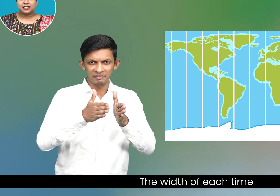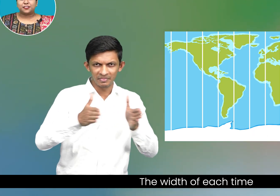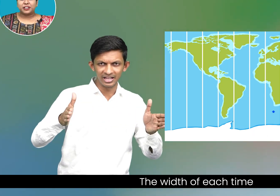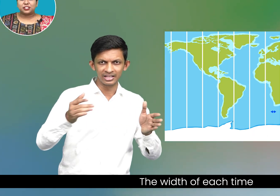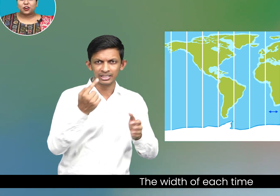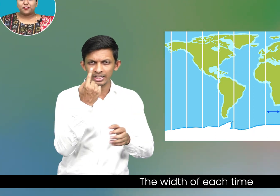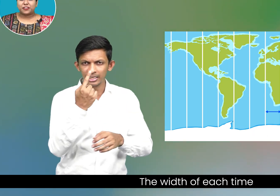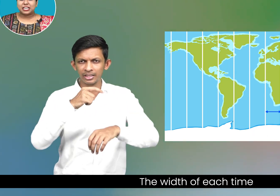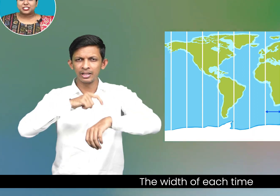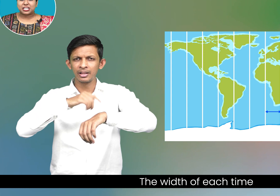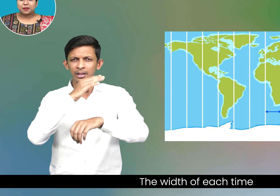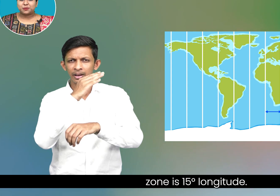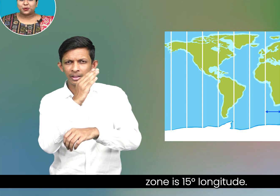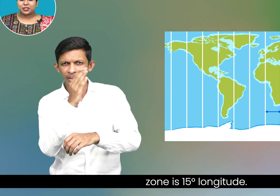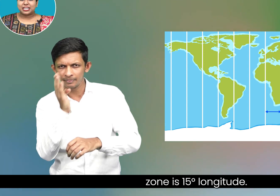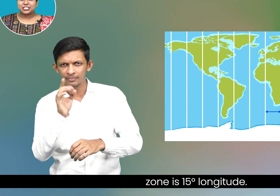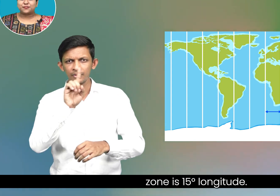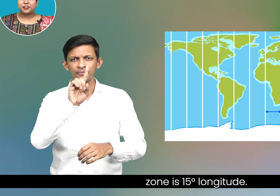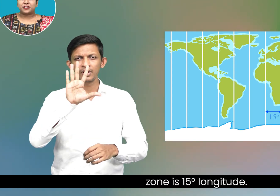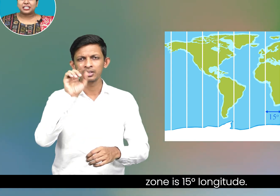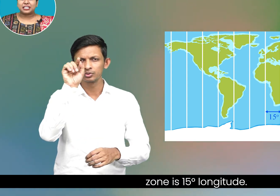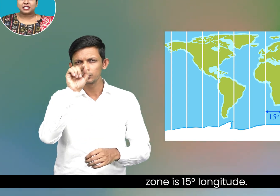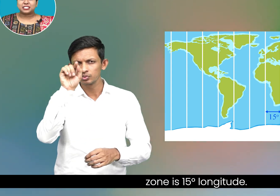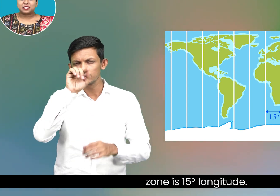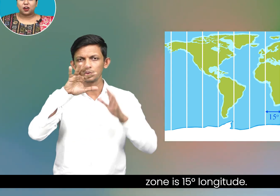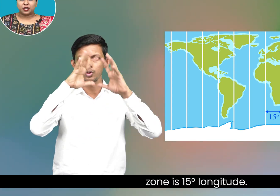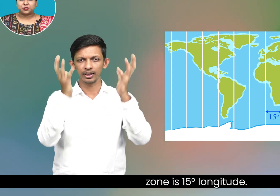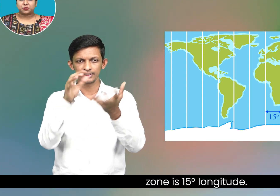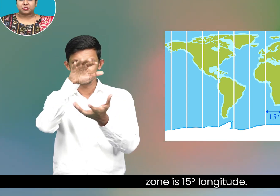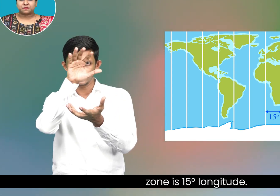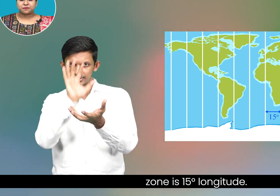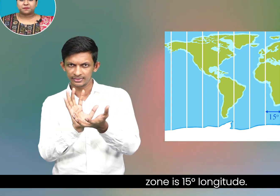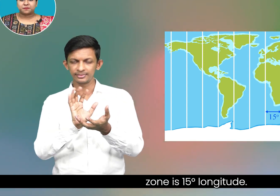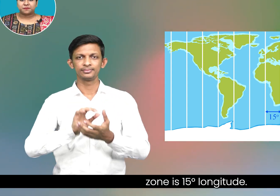The width of each time zone is 15 degrees longitude.